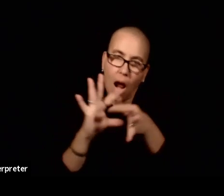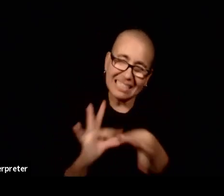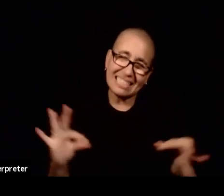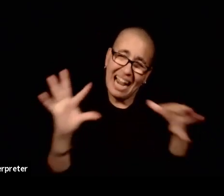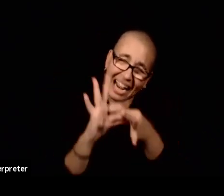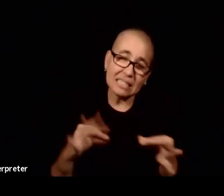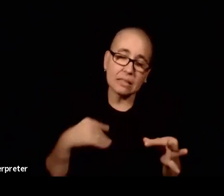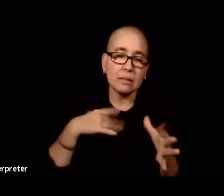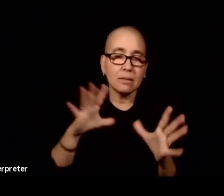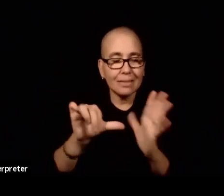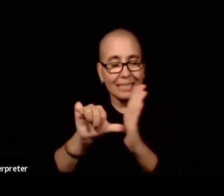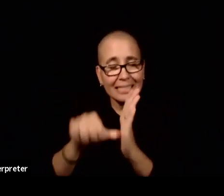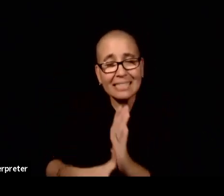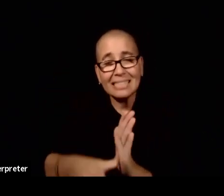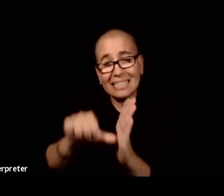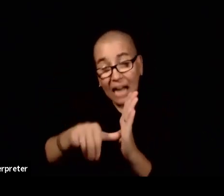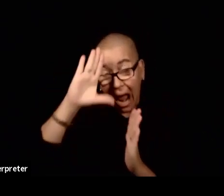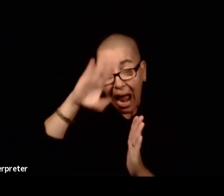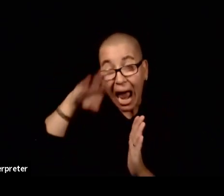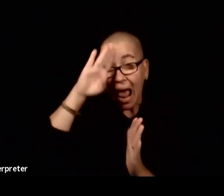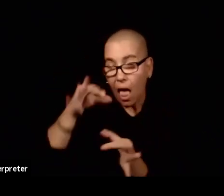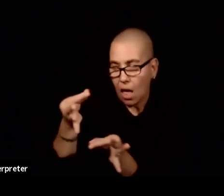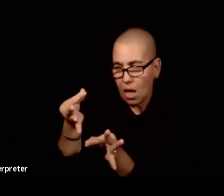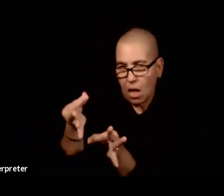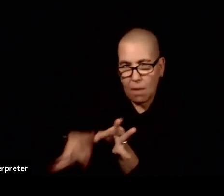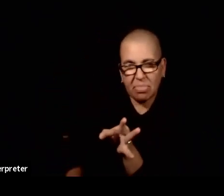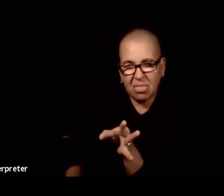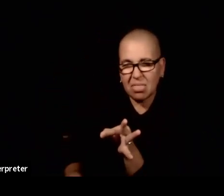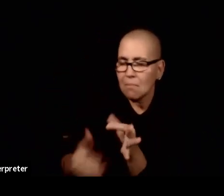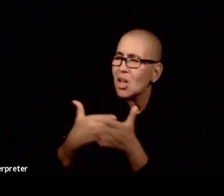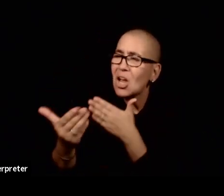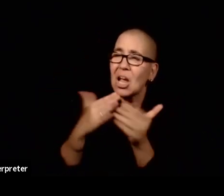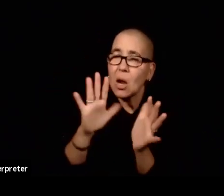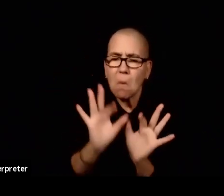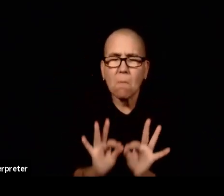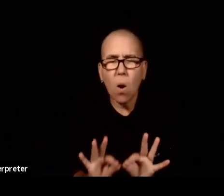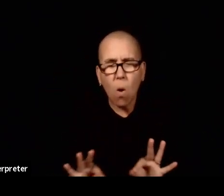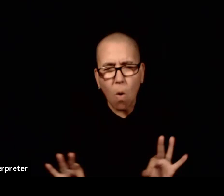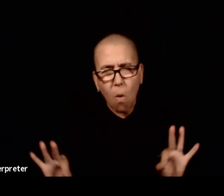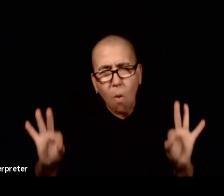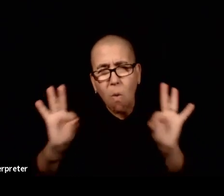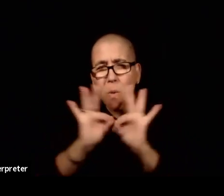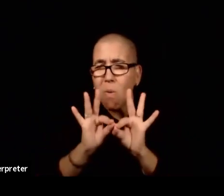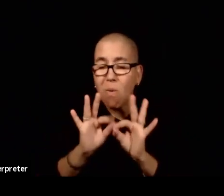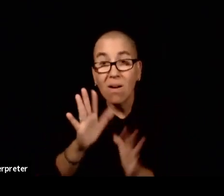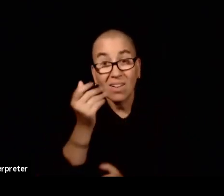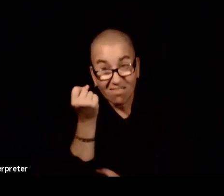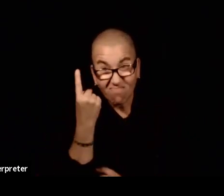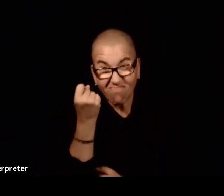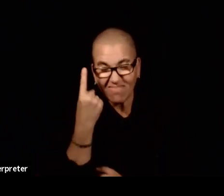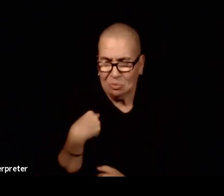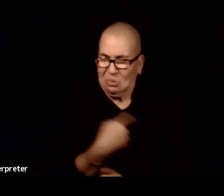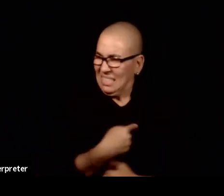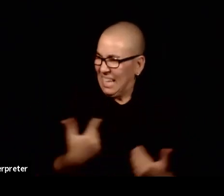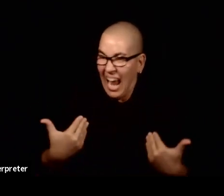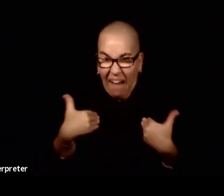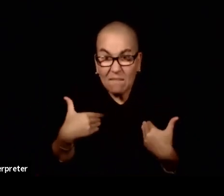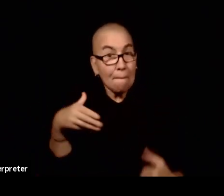they are in protecting our communities and how much power we actually have in our own hands as Minnesotans